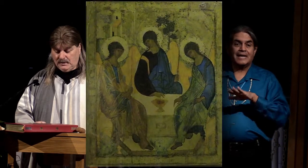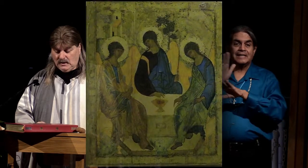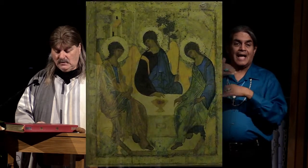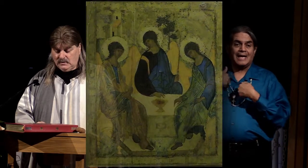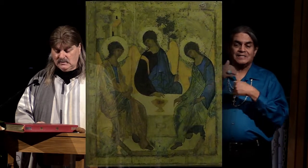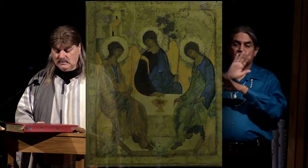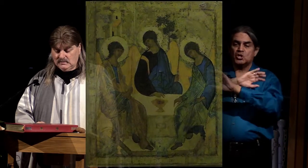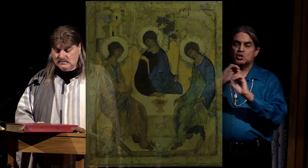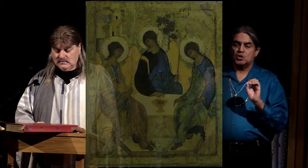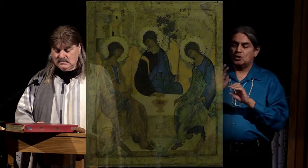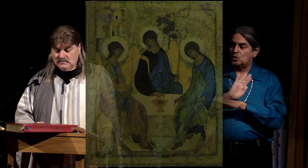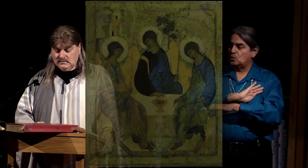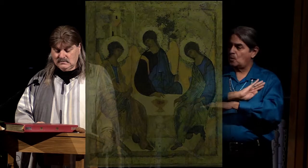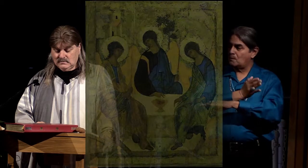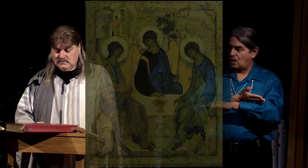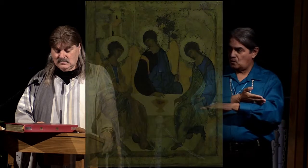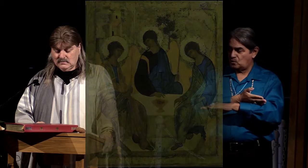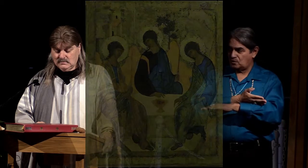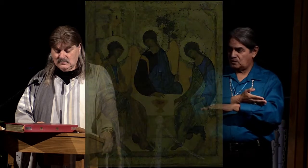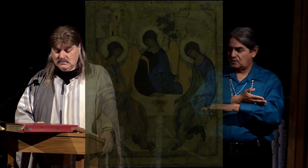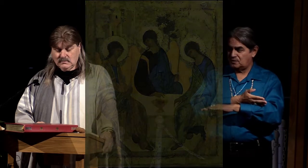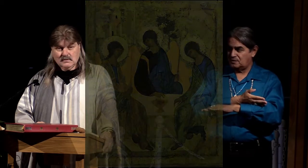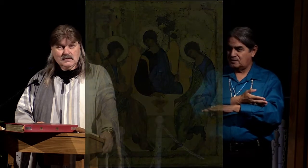no power.